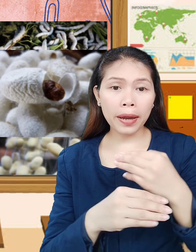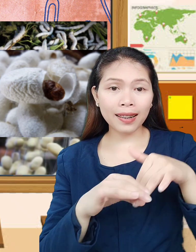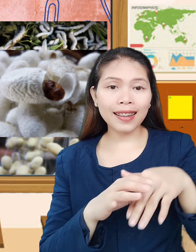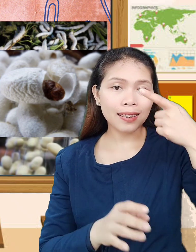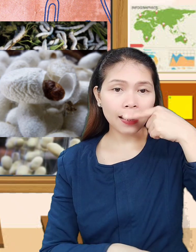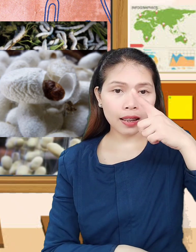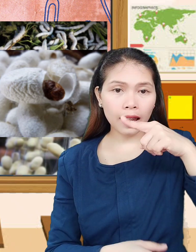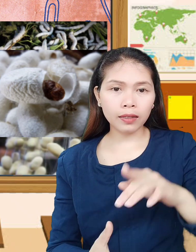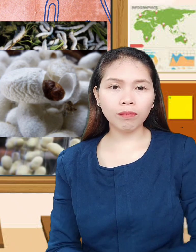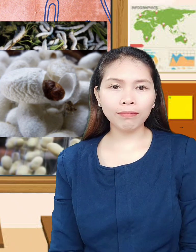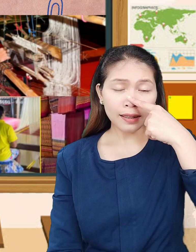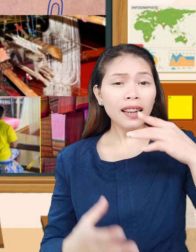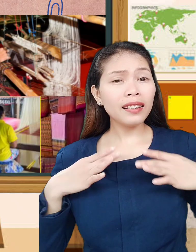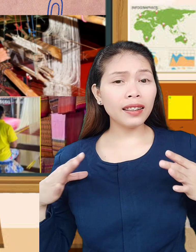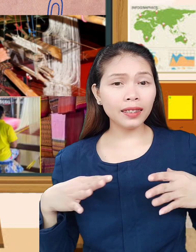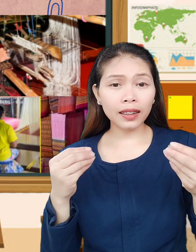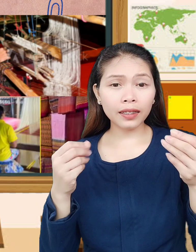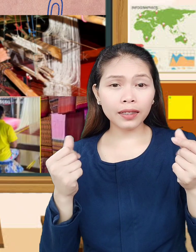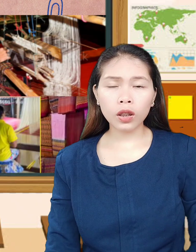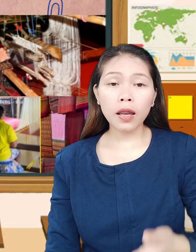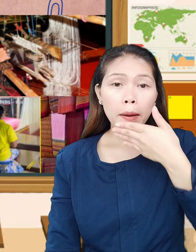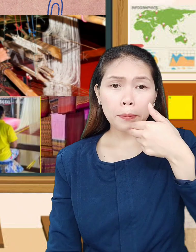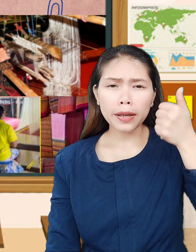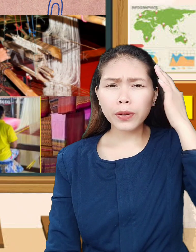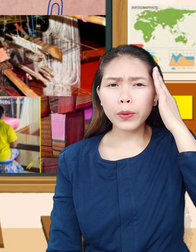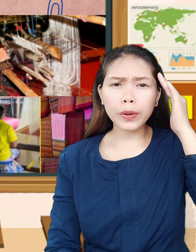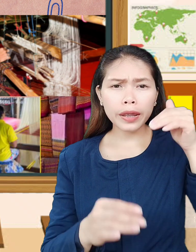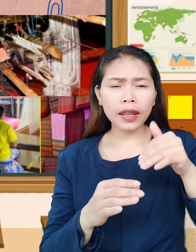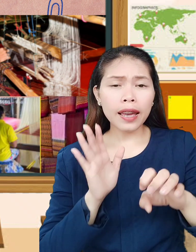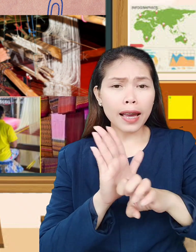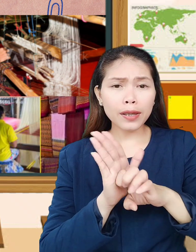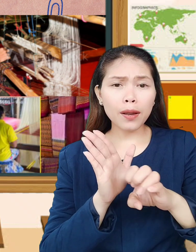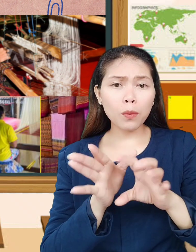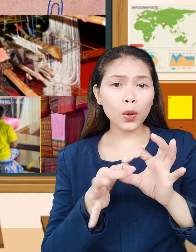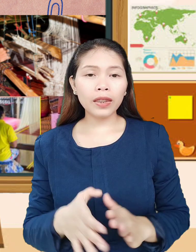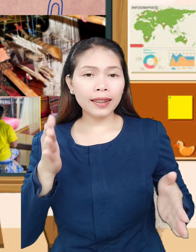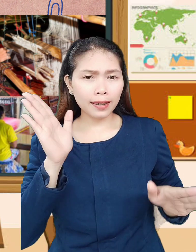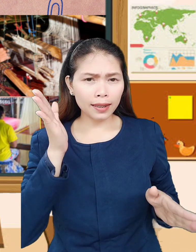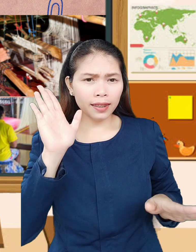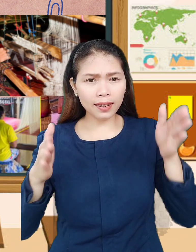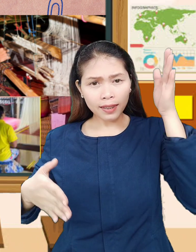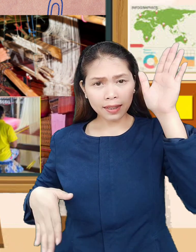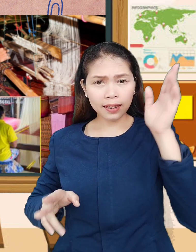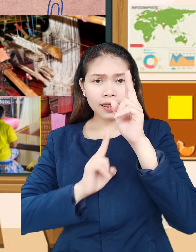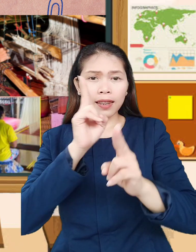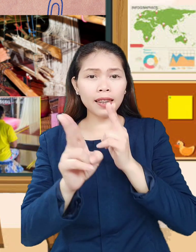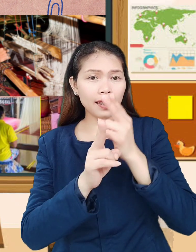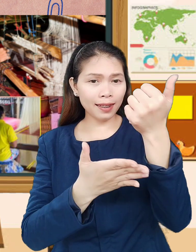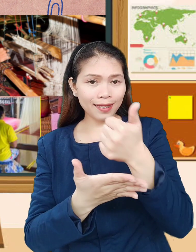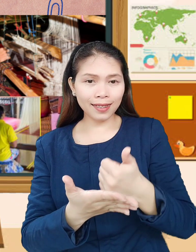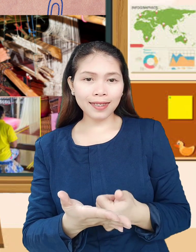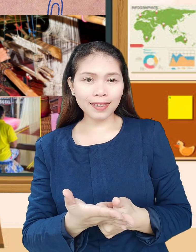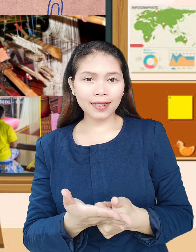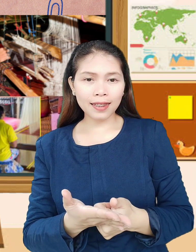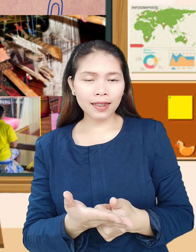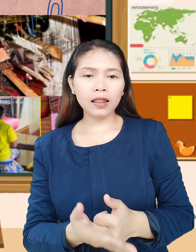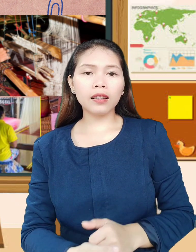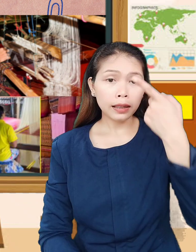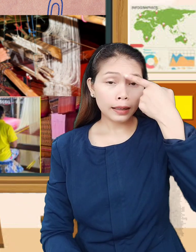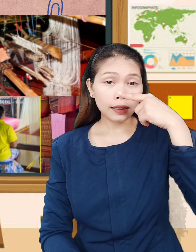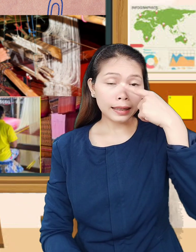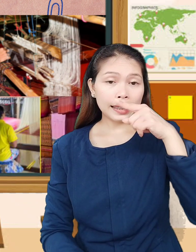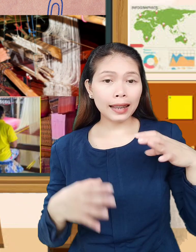sellers or producers in Thailand. Thai textile are probably the best known example of